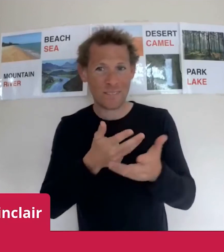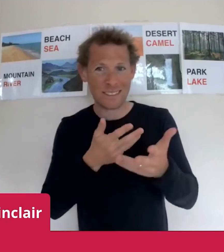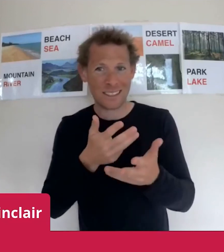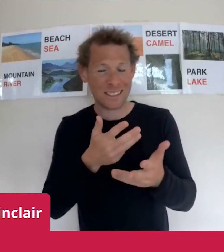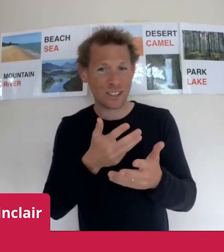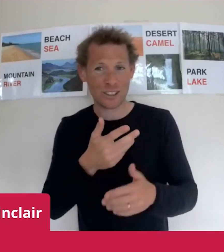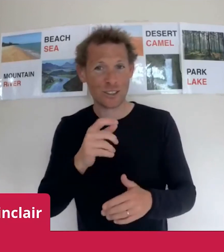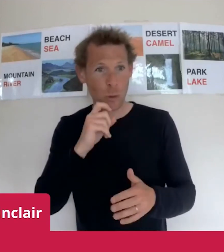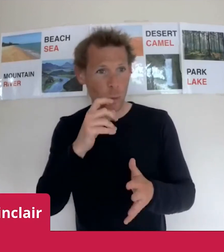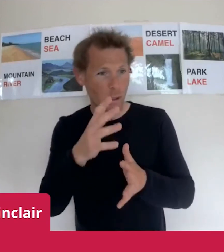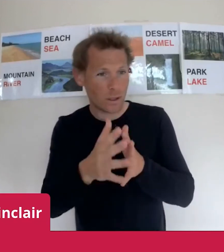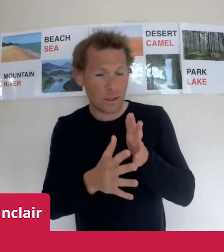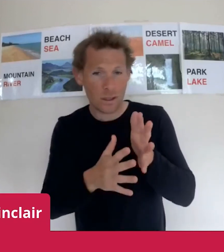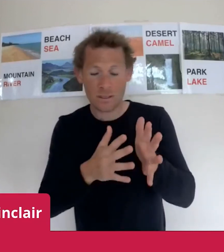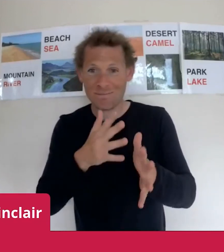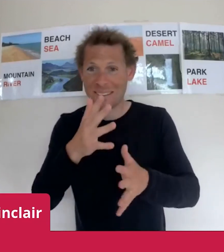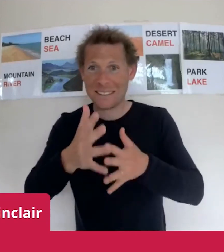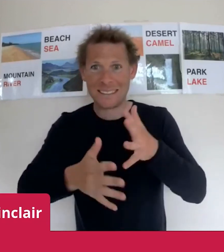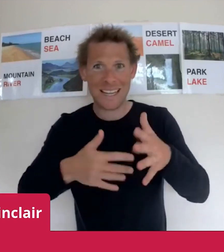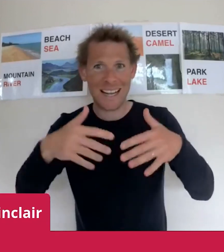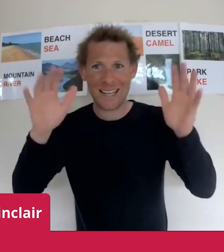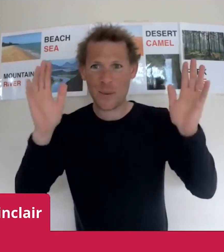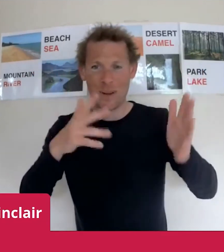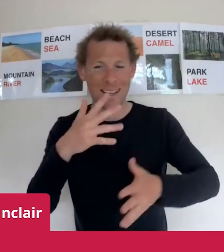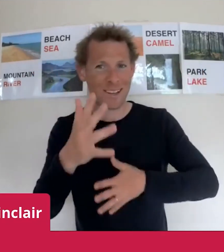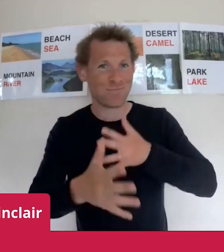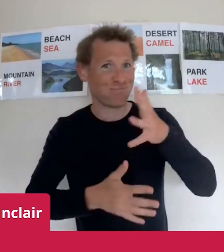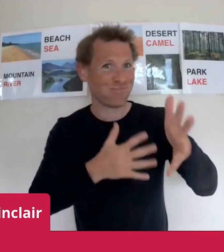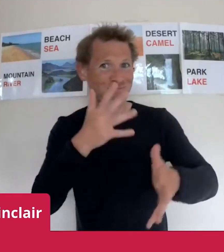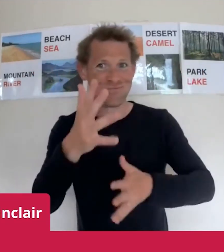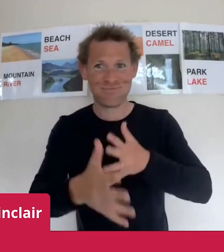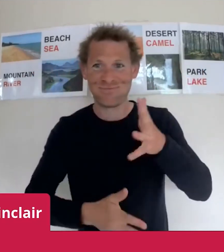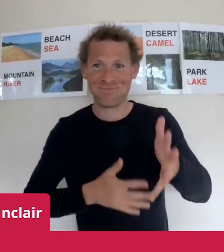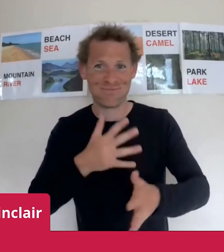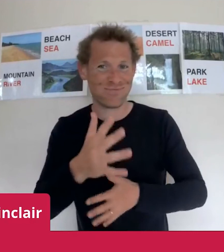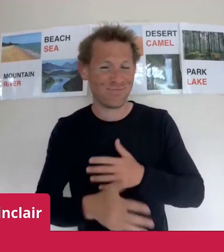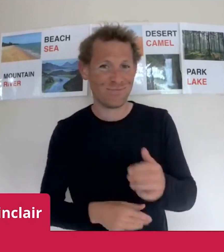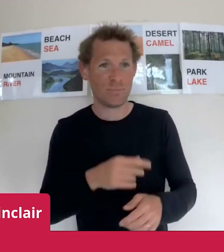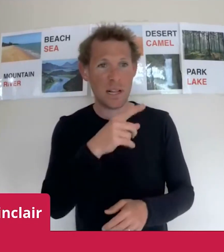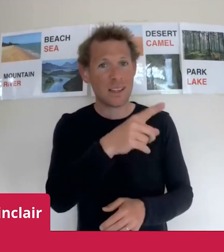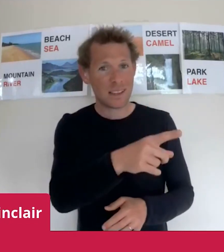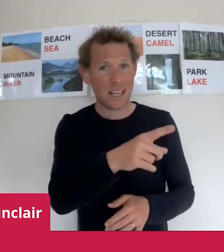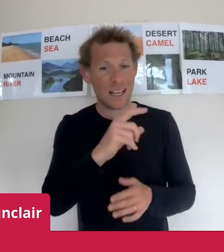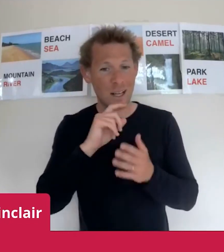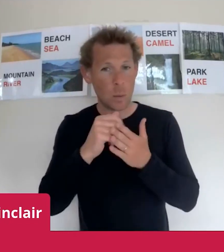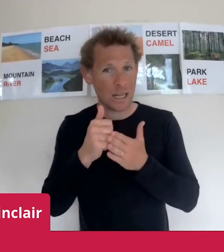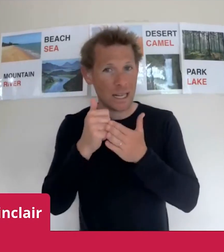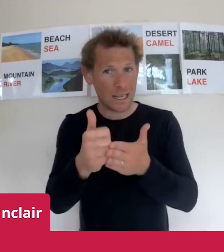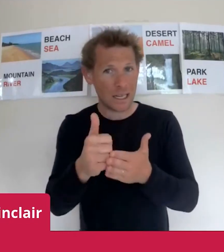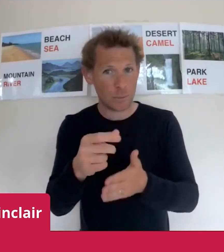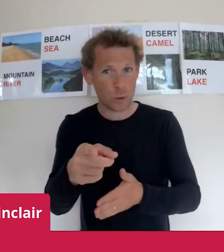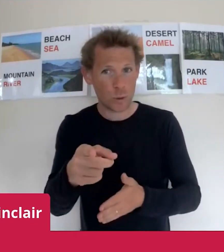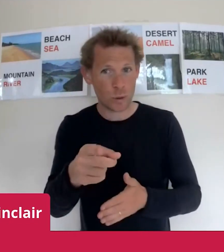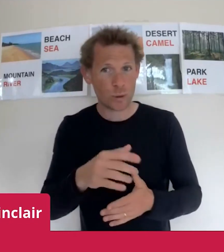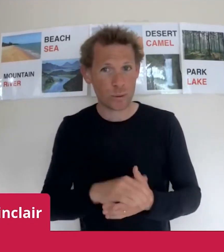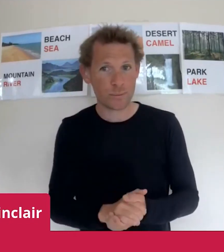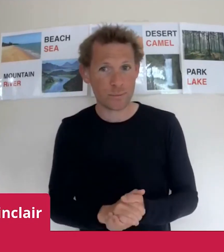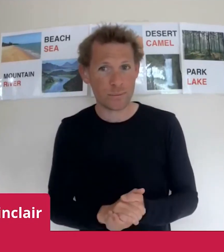wave, have a basic conversation. And the sign, you'll get carried away with all the signs that you don't know you know.